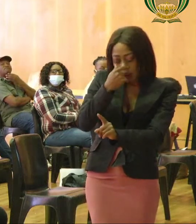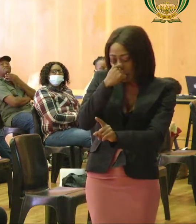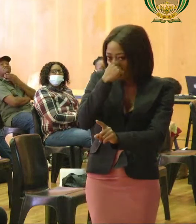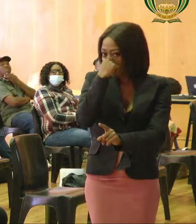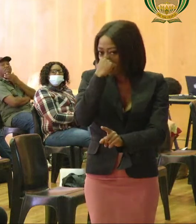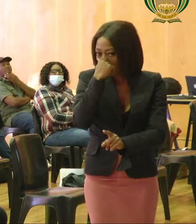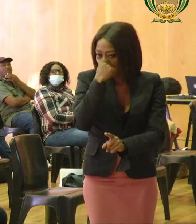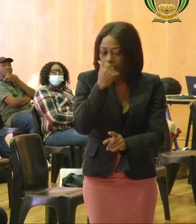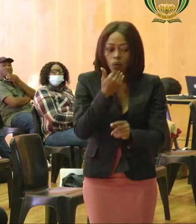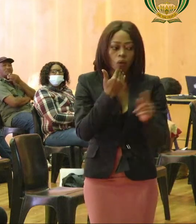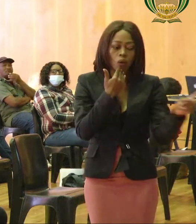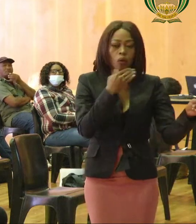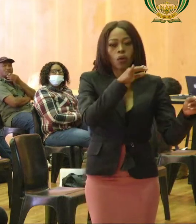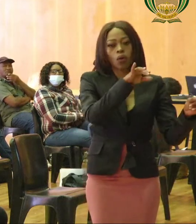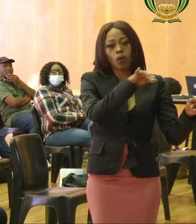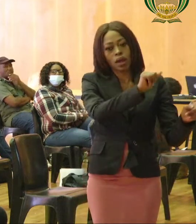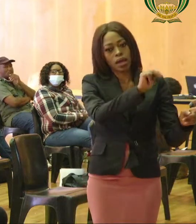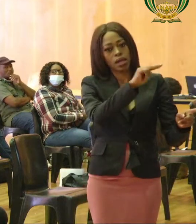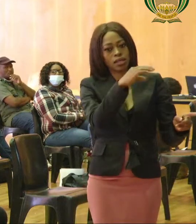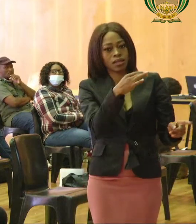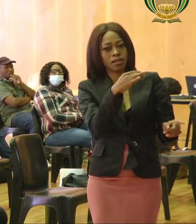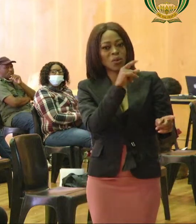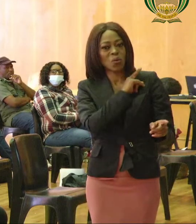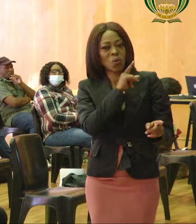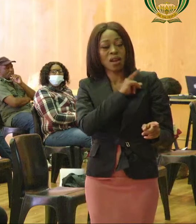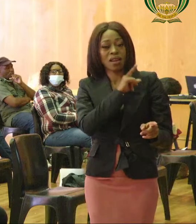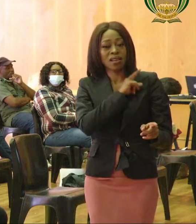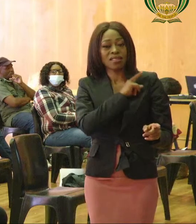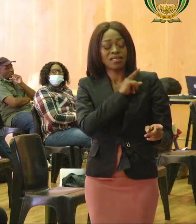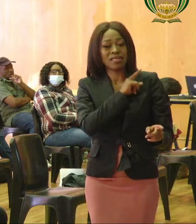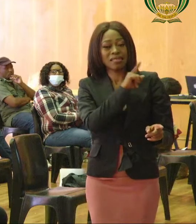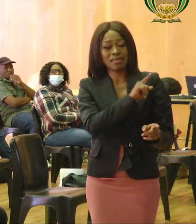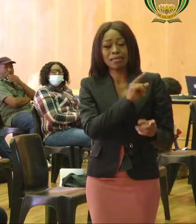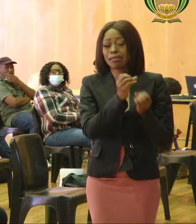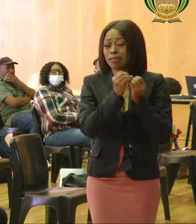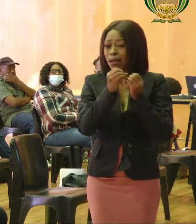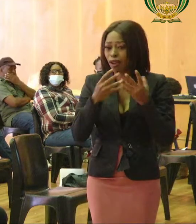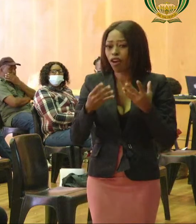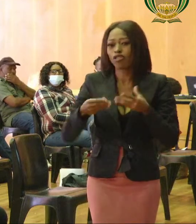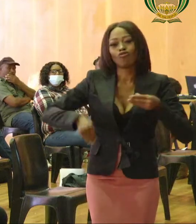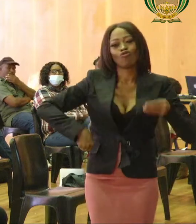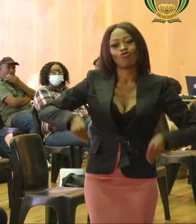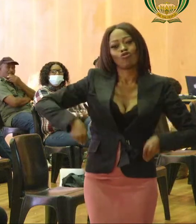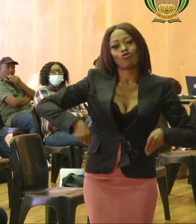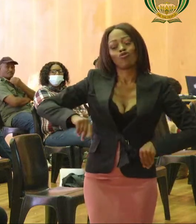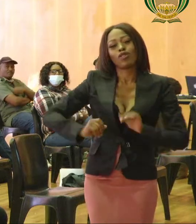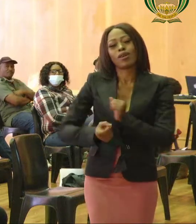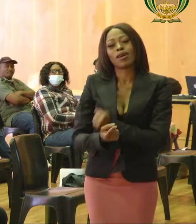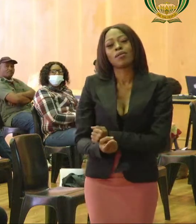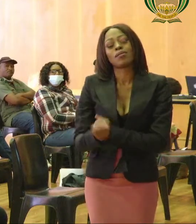the ANC in lot of electoral